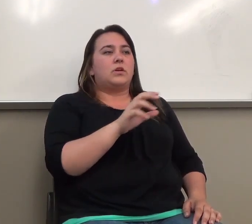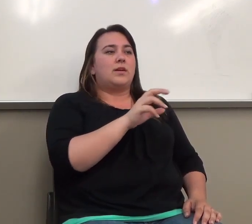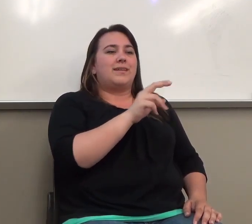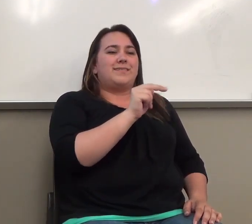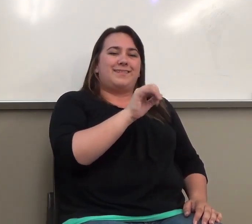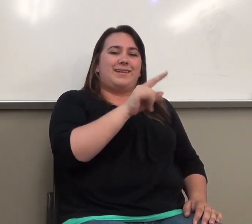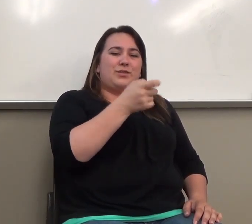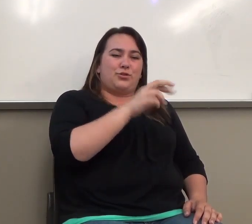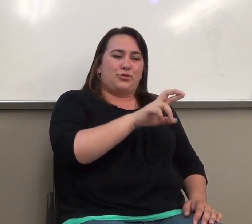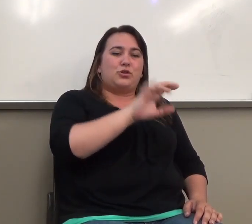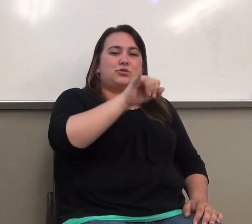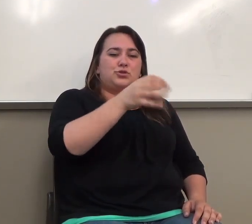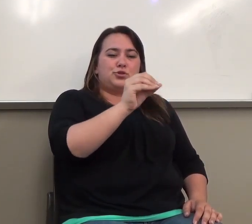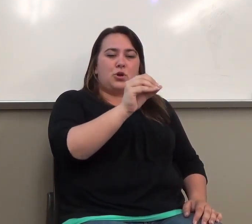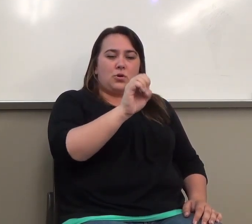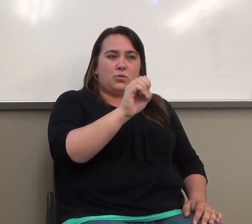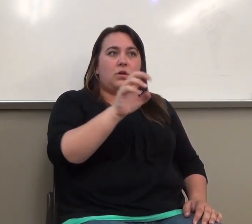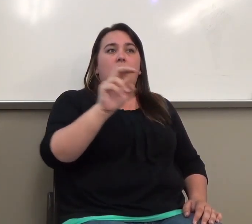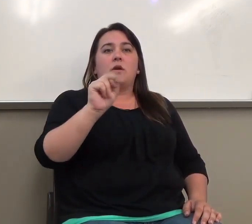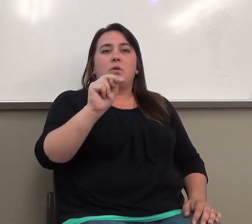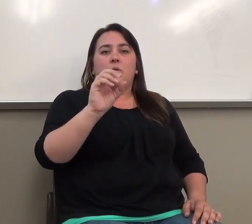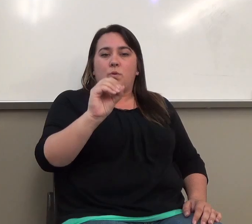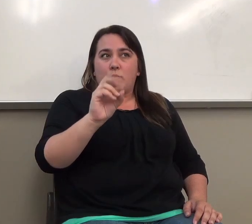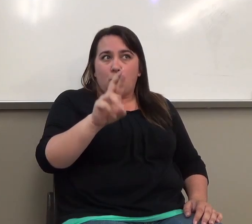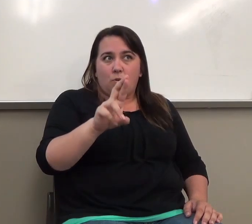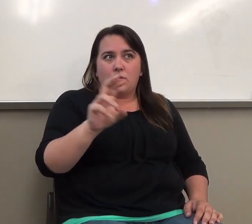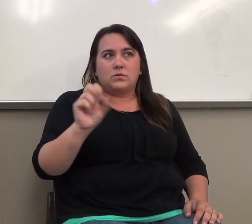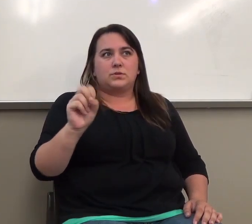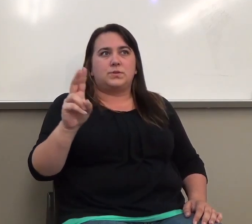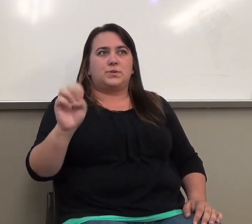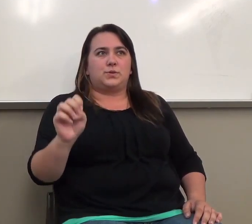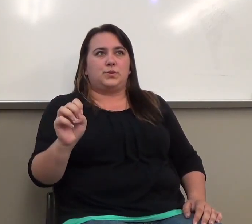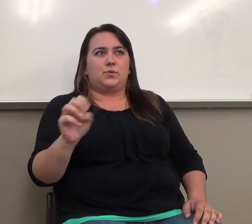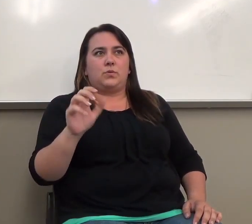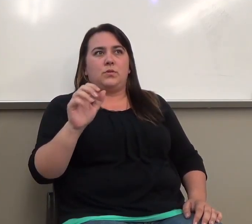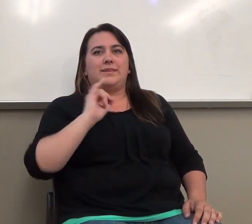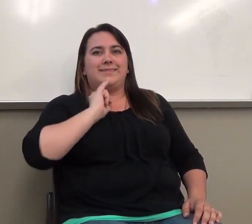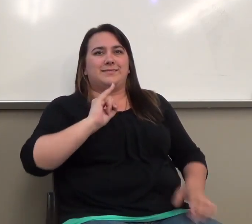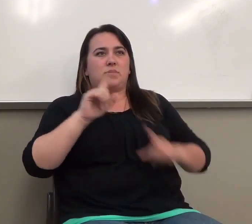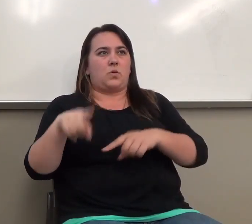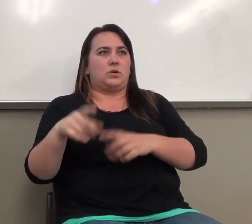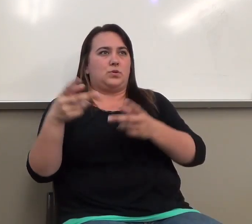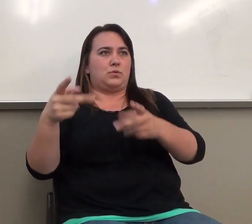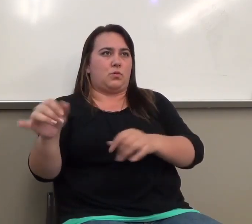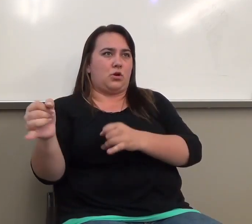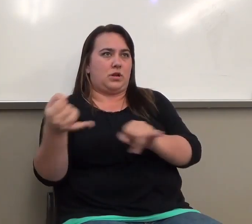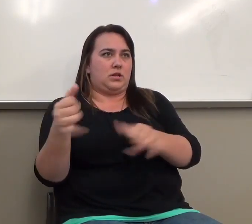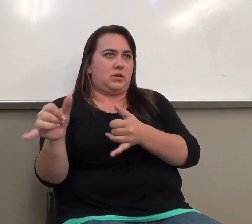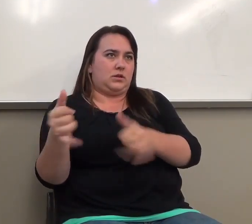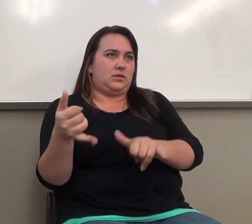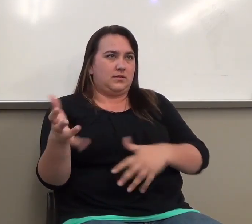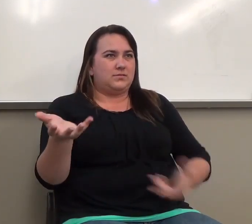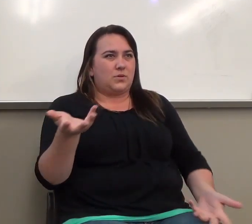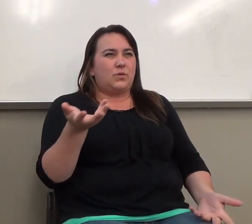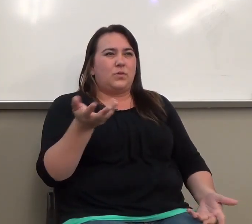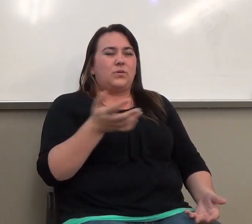time. There's neither, so if we say neither Joe nor Sue, we don't